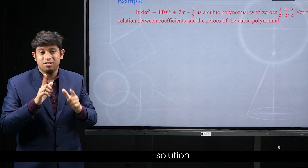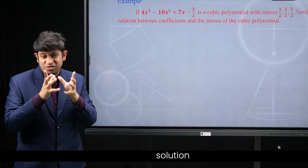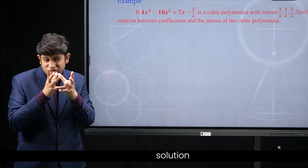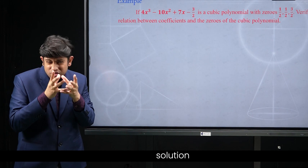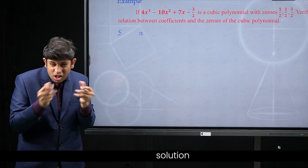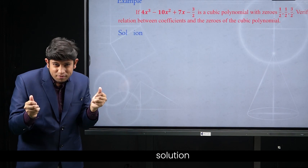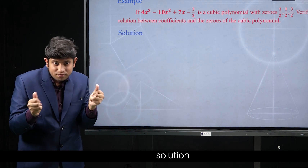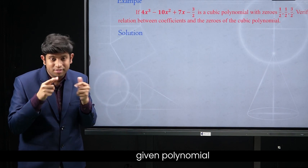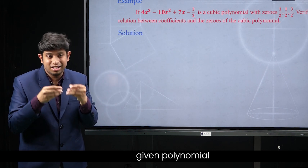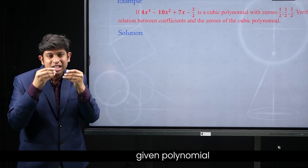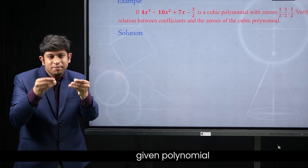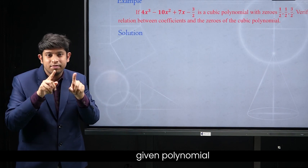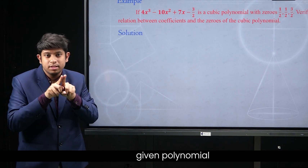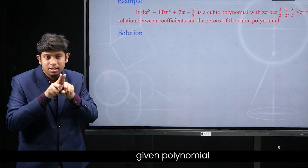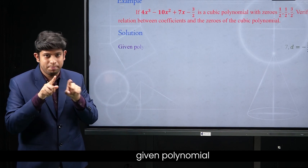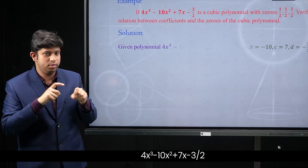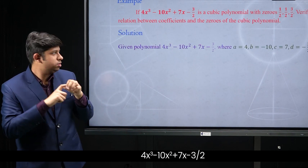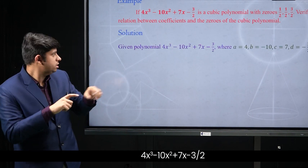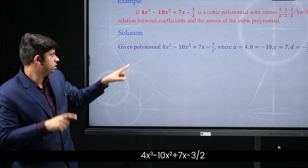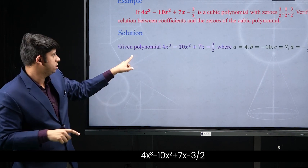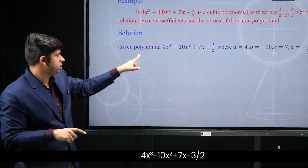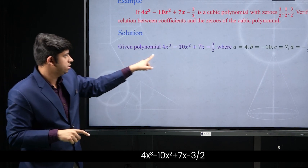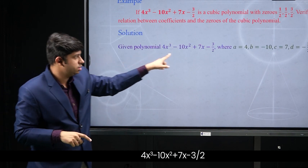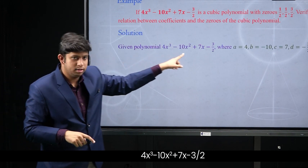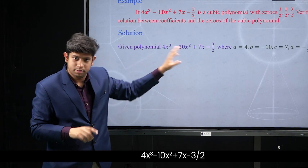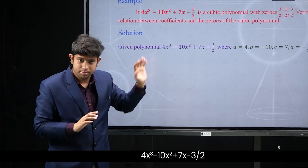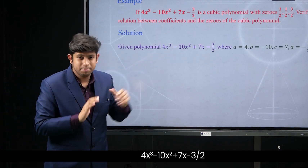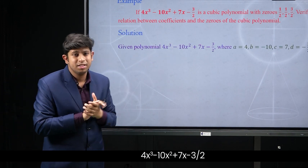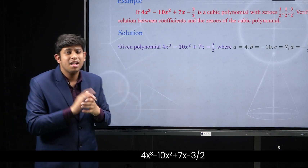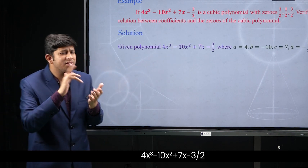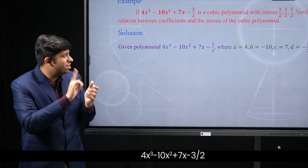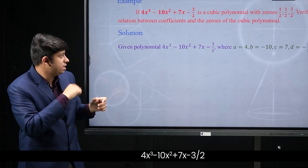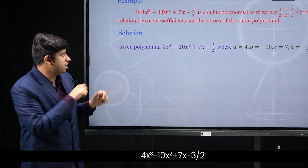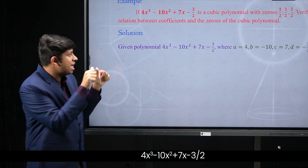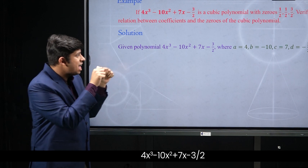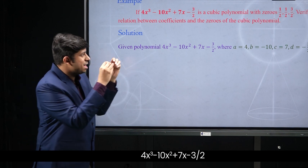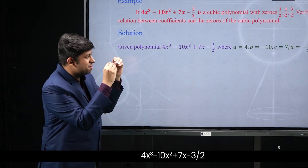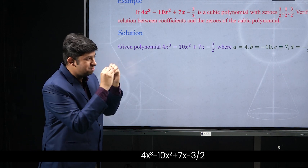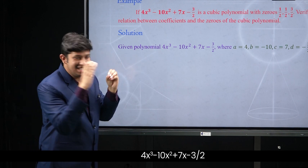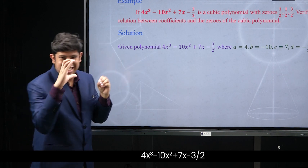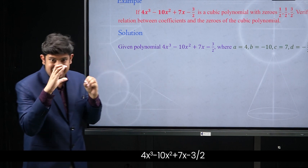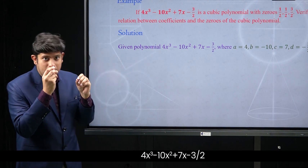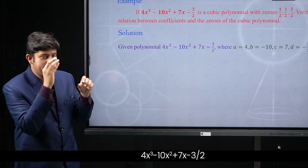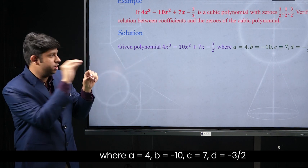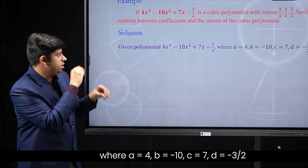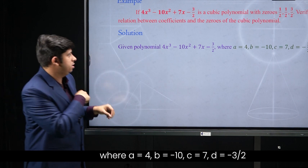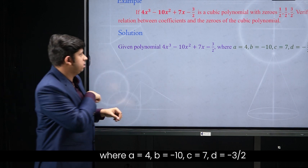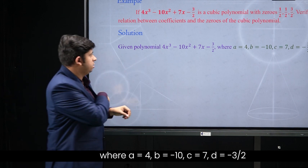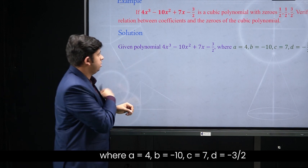Solution: given polynomial 4x cube minus 10x square plus 7x minus 3 by 2, where a equal